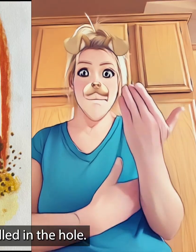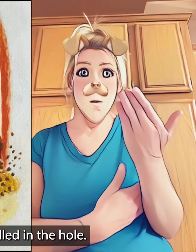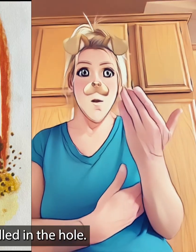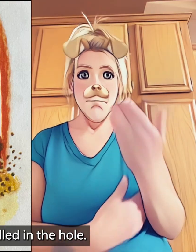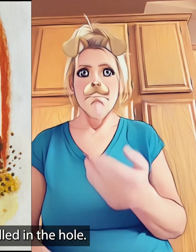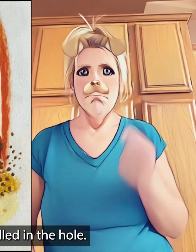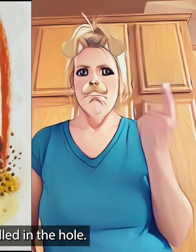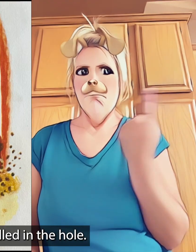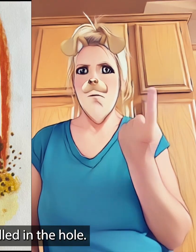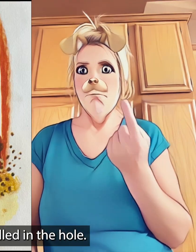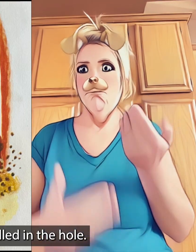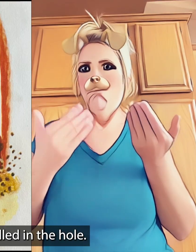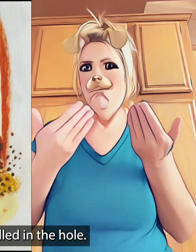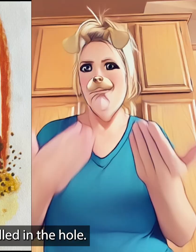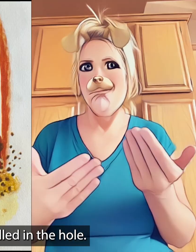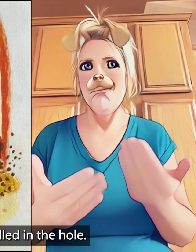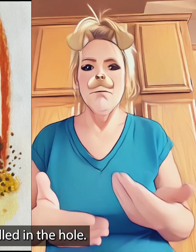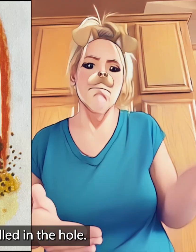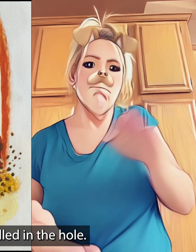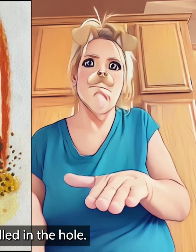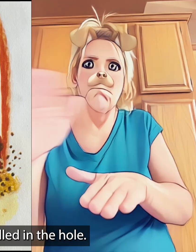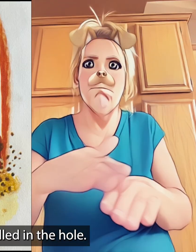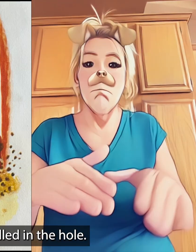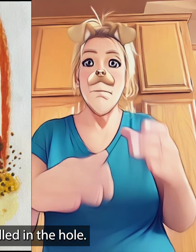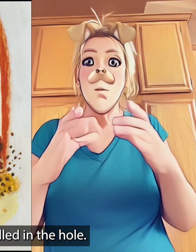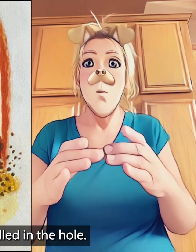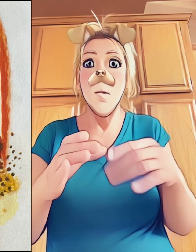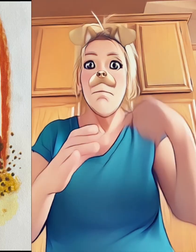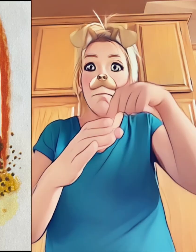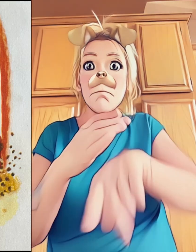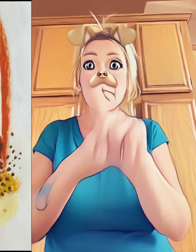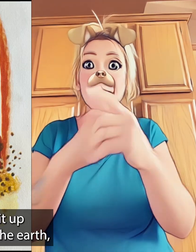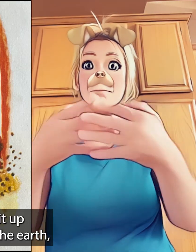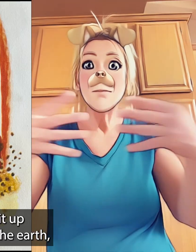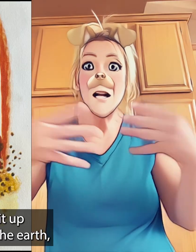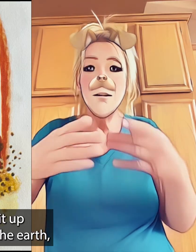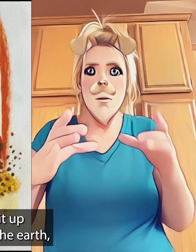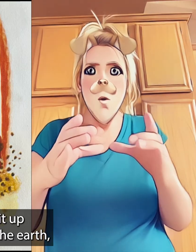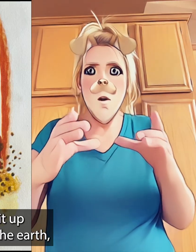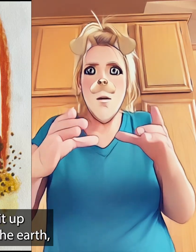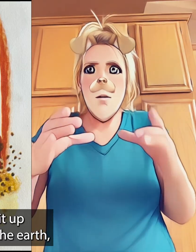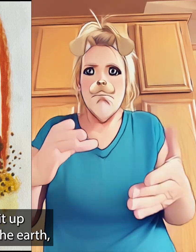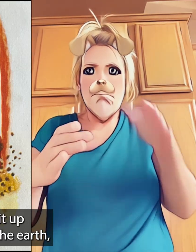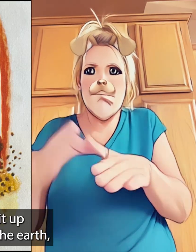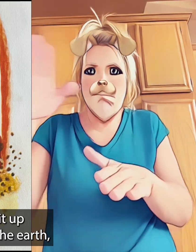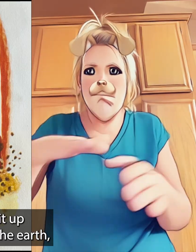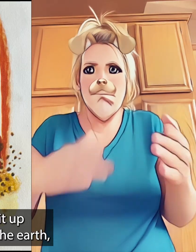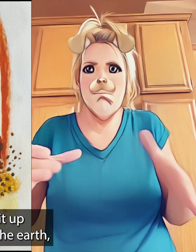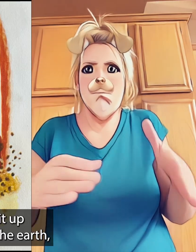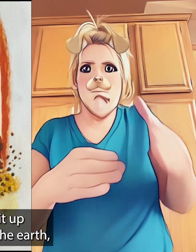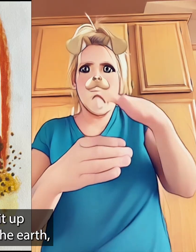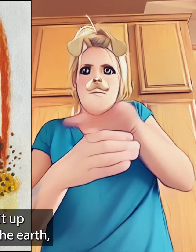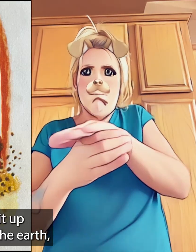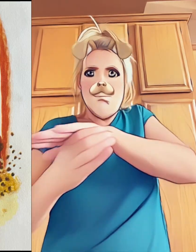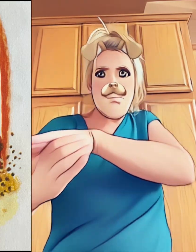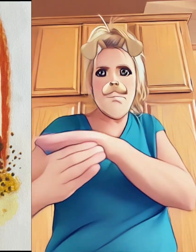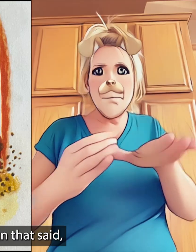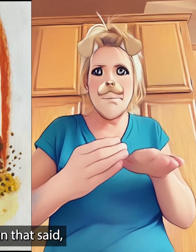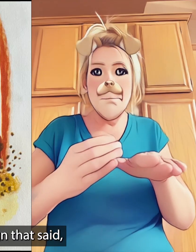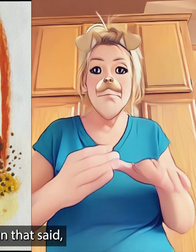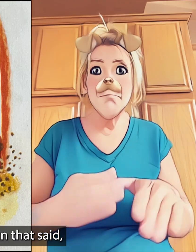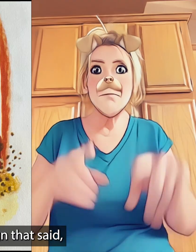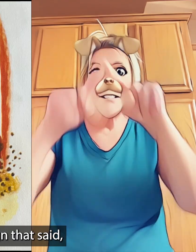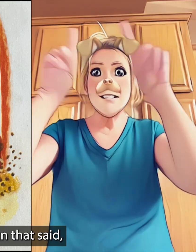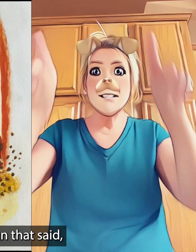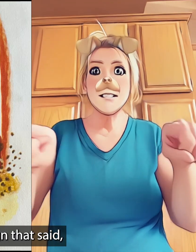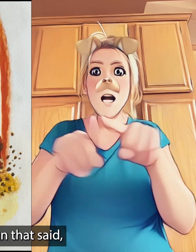The next day, someone filled in the hole. They covered it up and patted down the earth, and